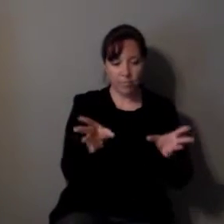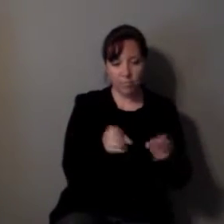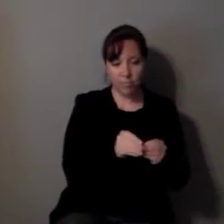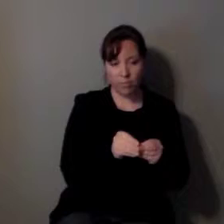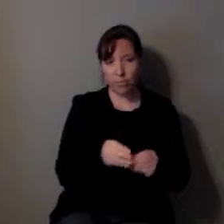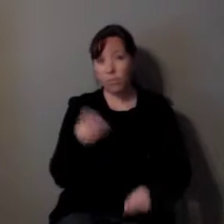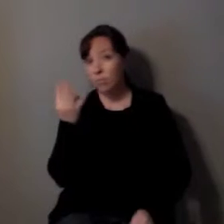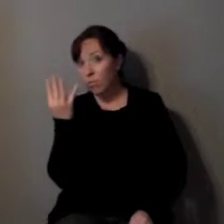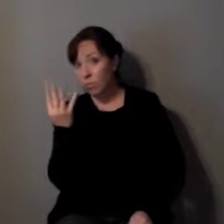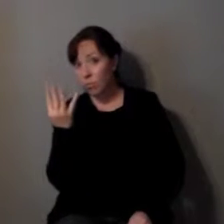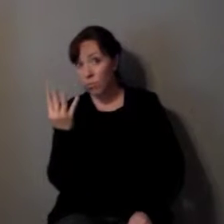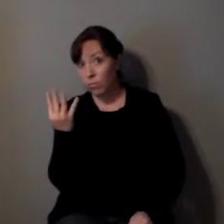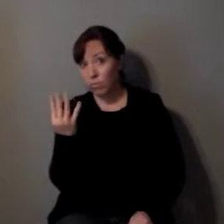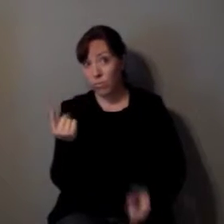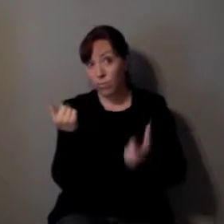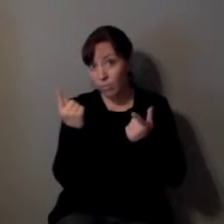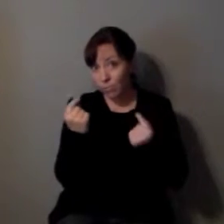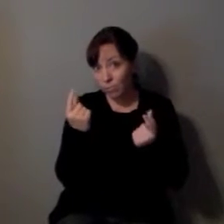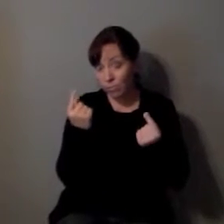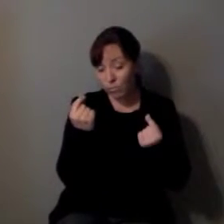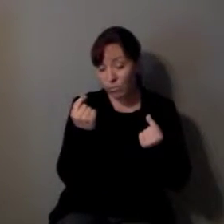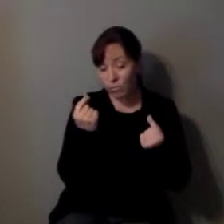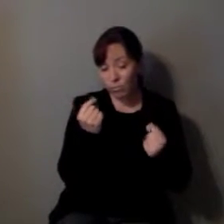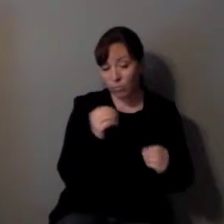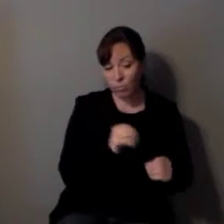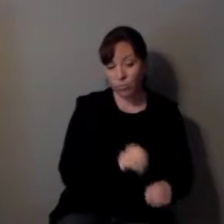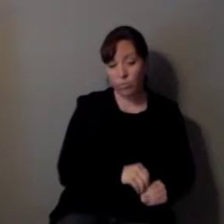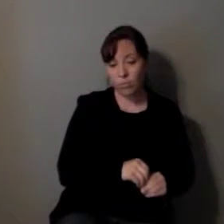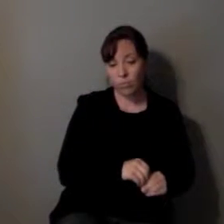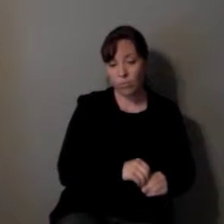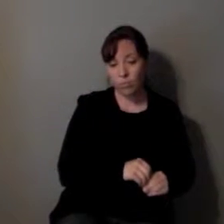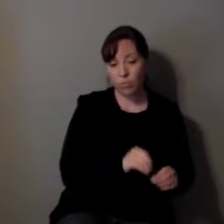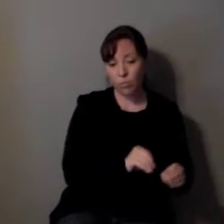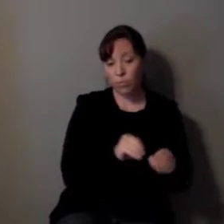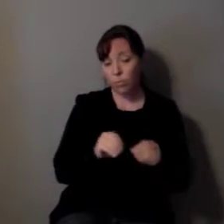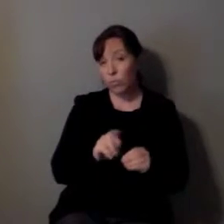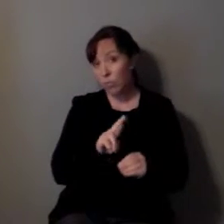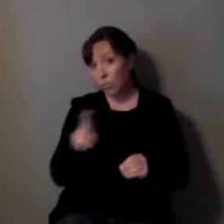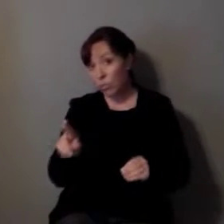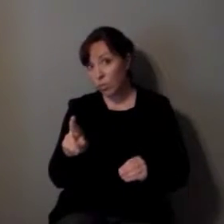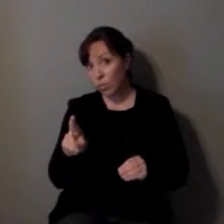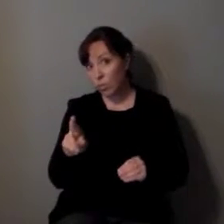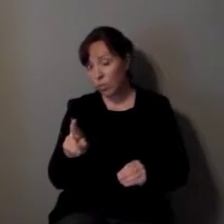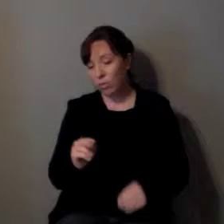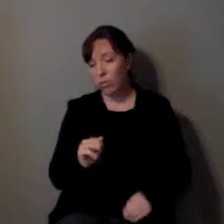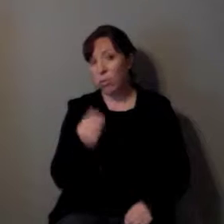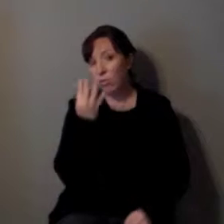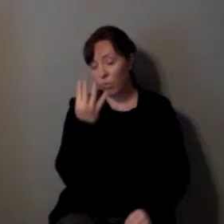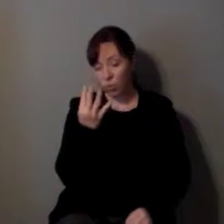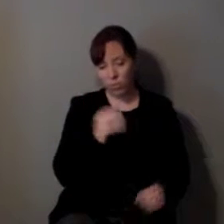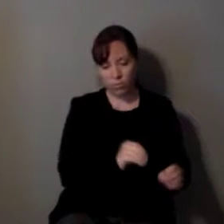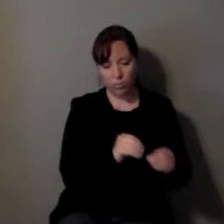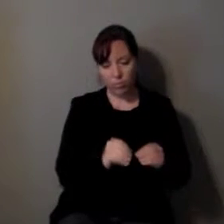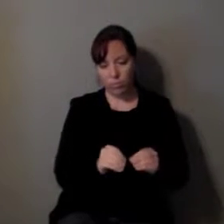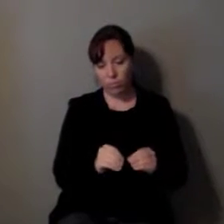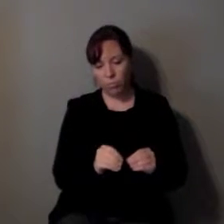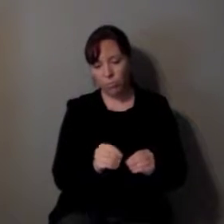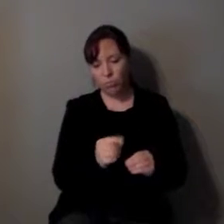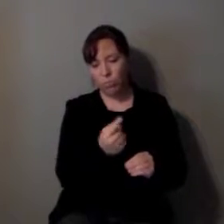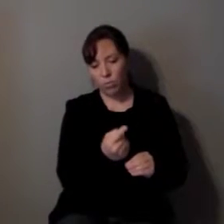all we do is we go up the number line, or we go to the right of the number line, 4 more. So we go 1,